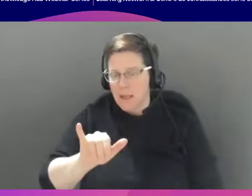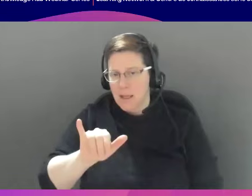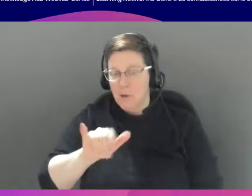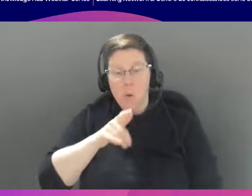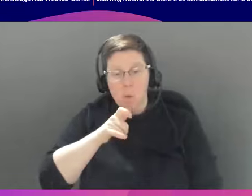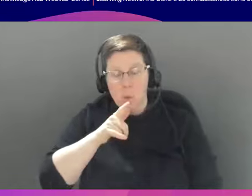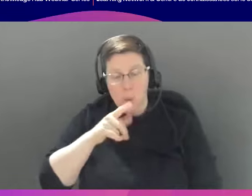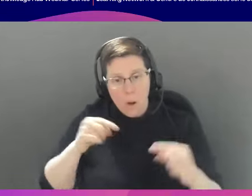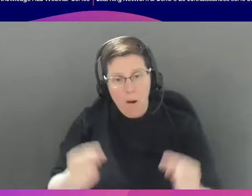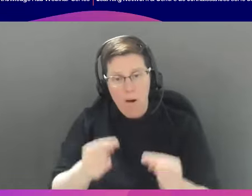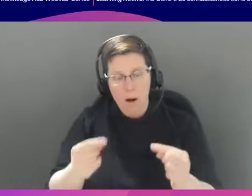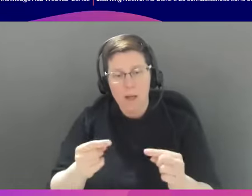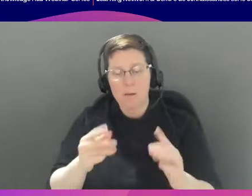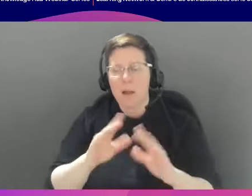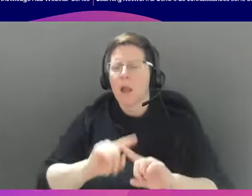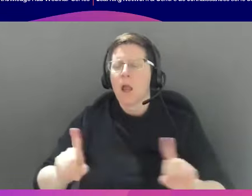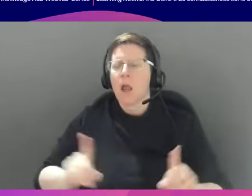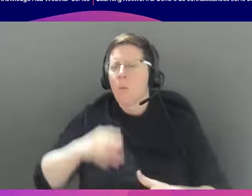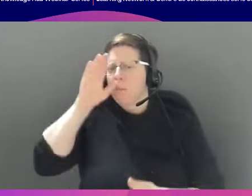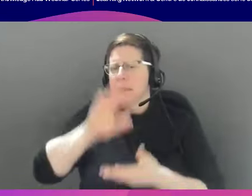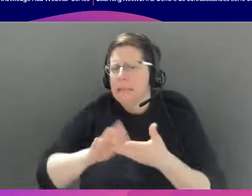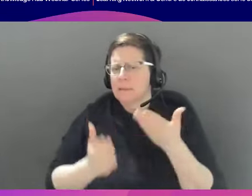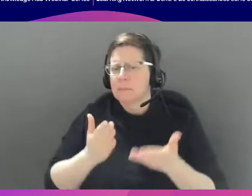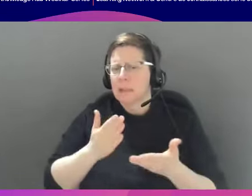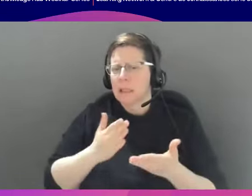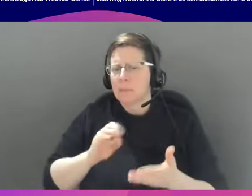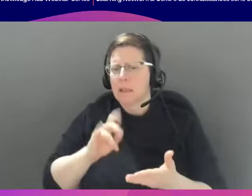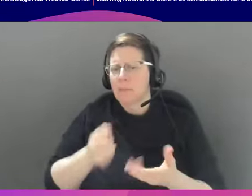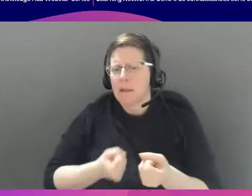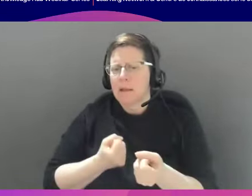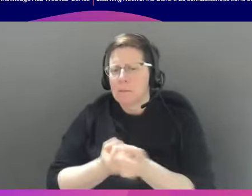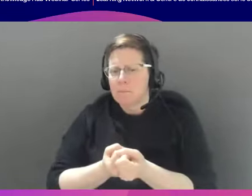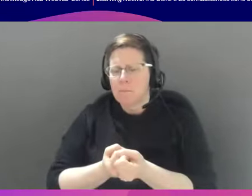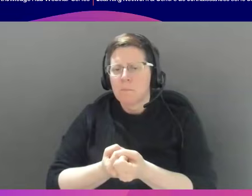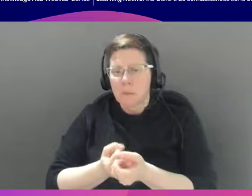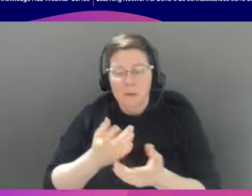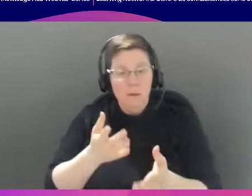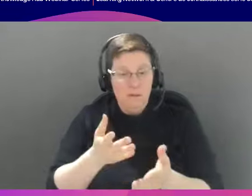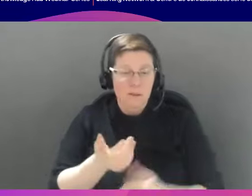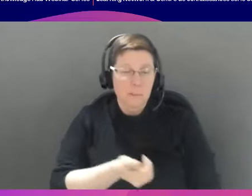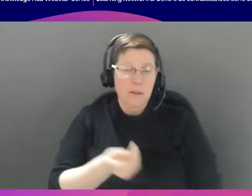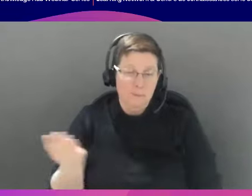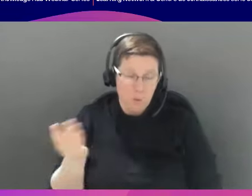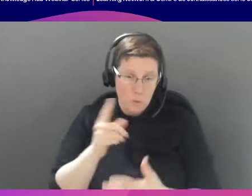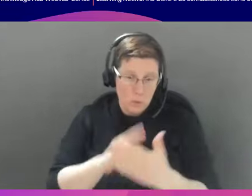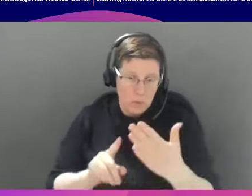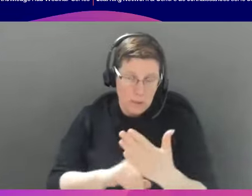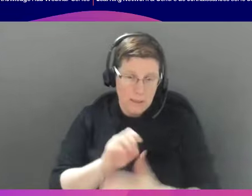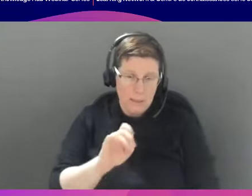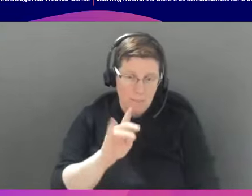harm, and what ideologies might it reinforce. There have been quite a few critiques of